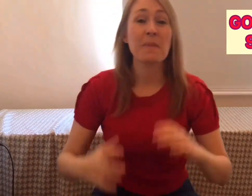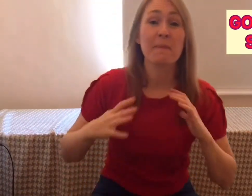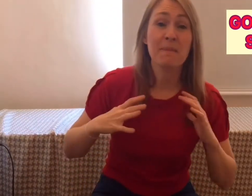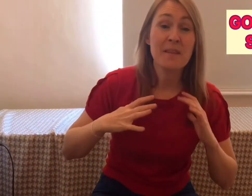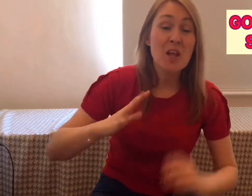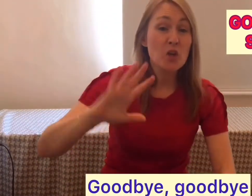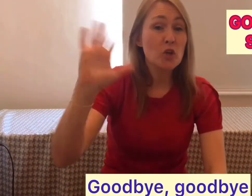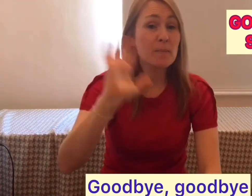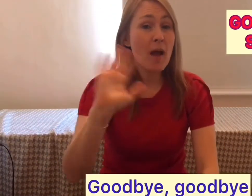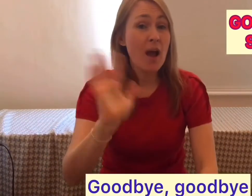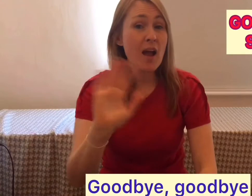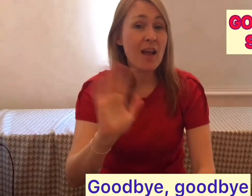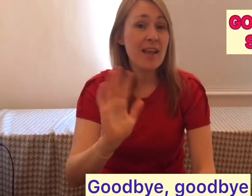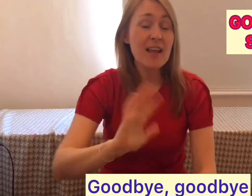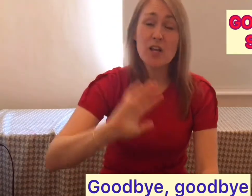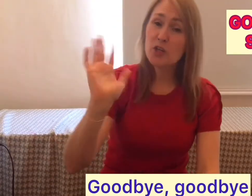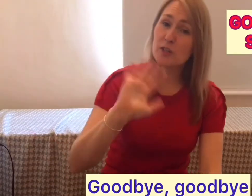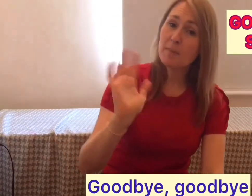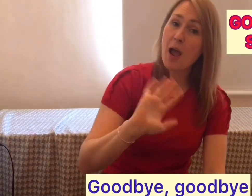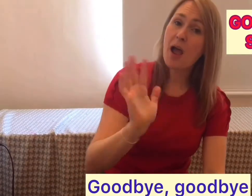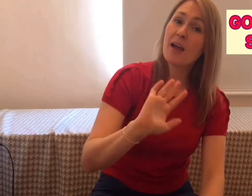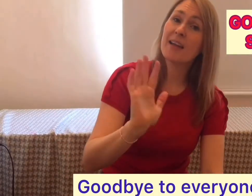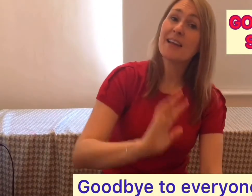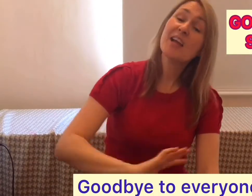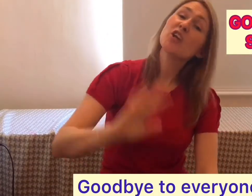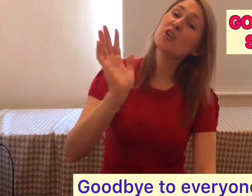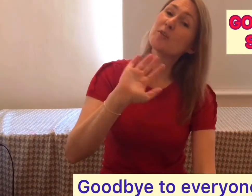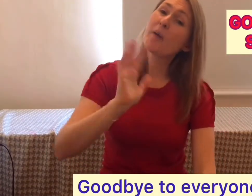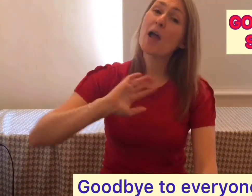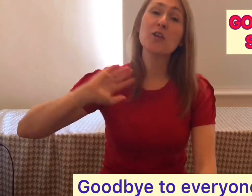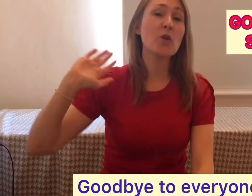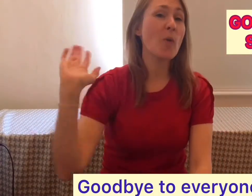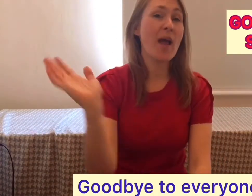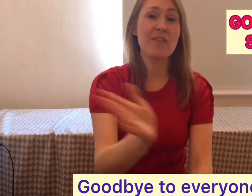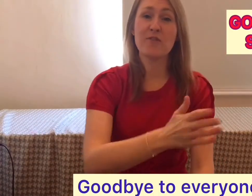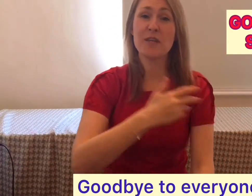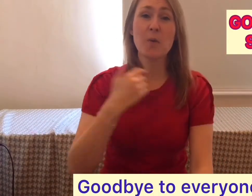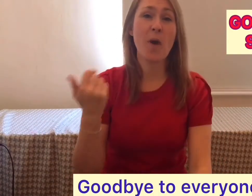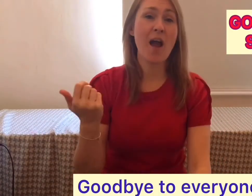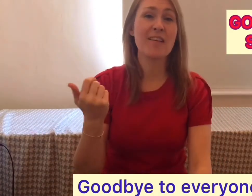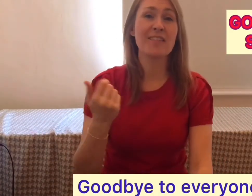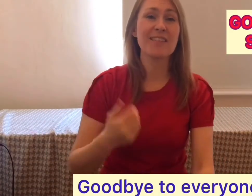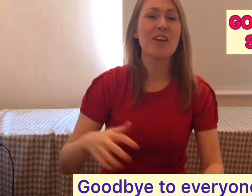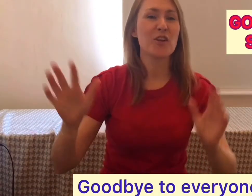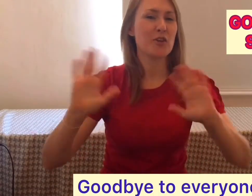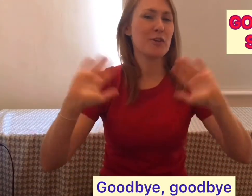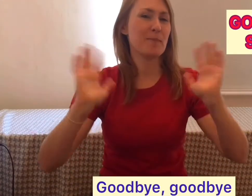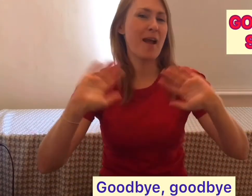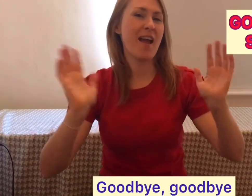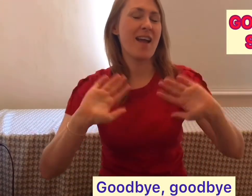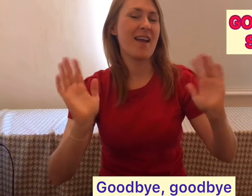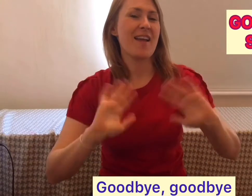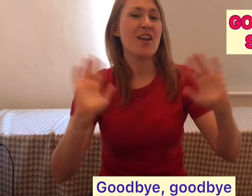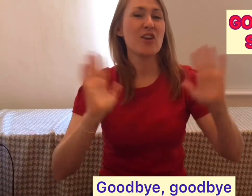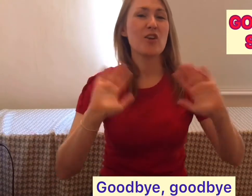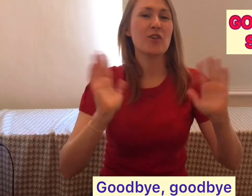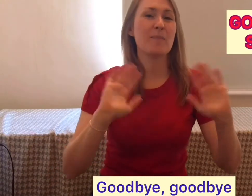Goodbye, goodbye, goodbye to everyone, goodbye, goodbye,